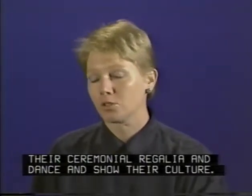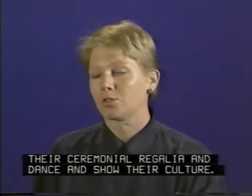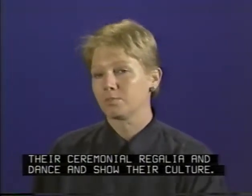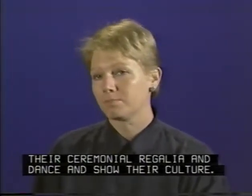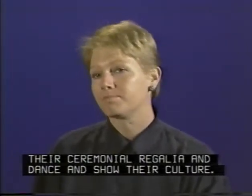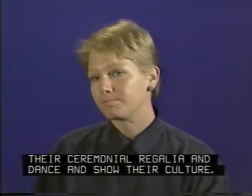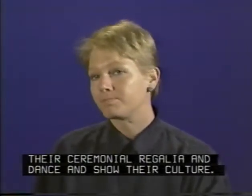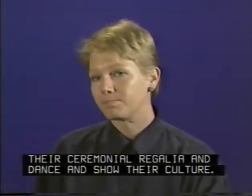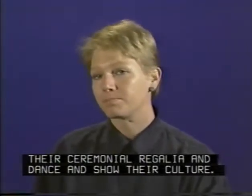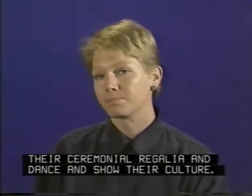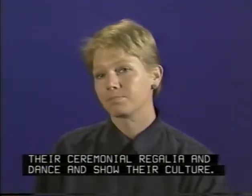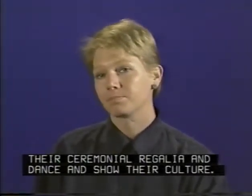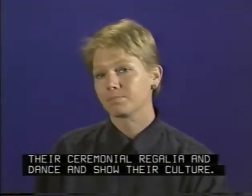culture.